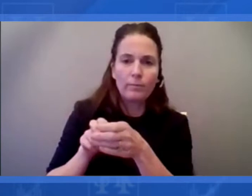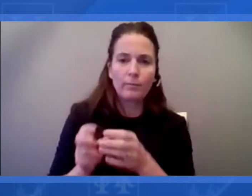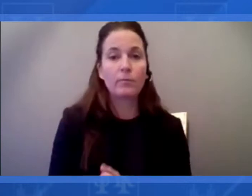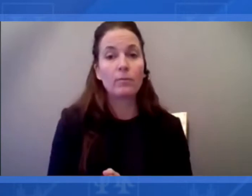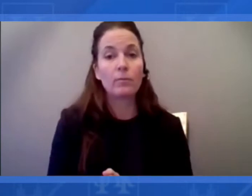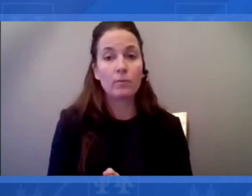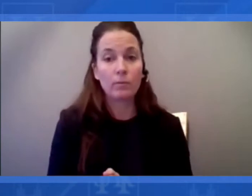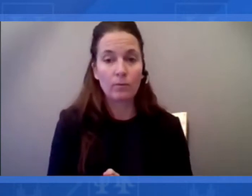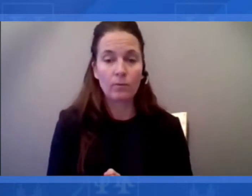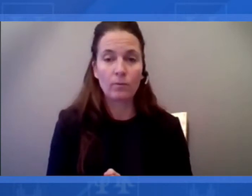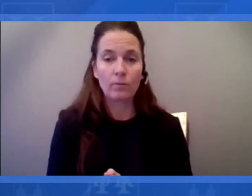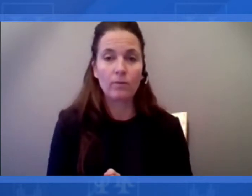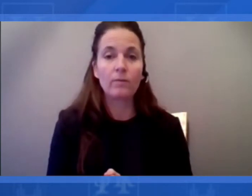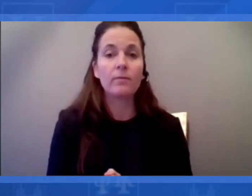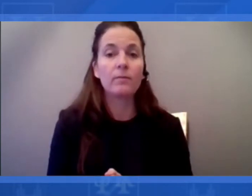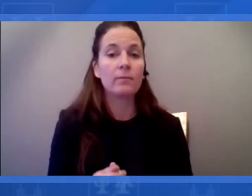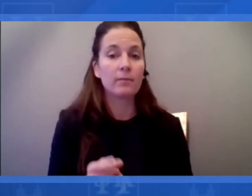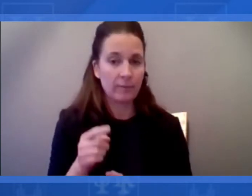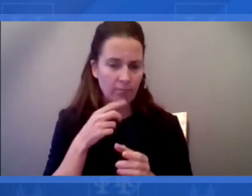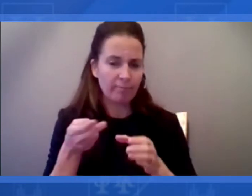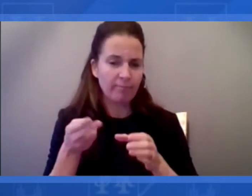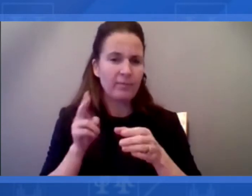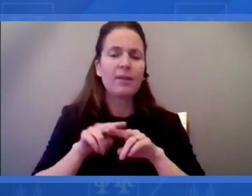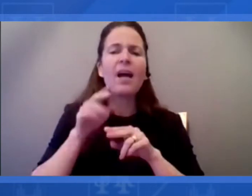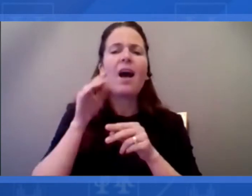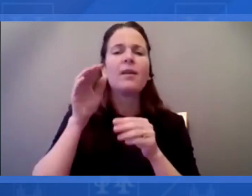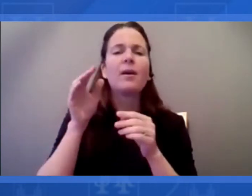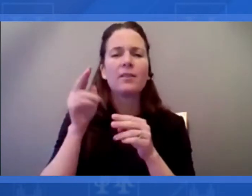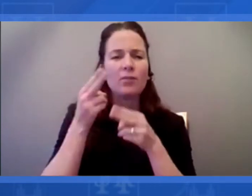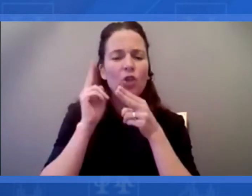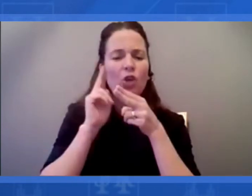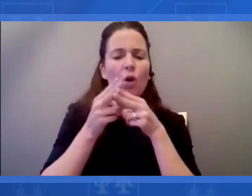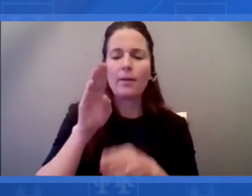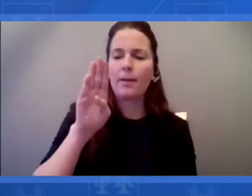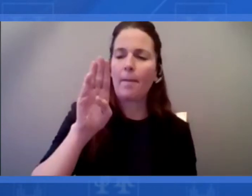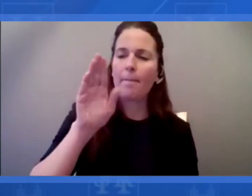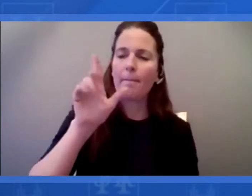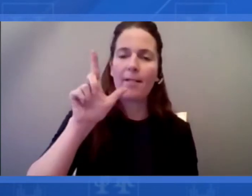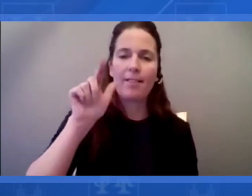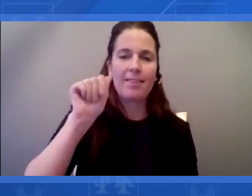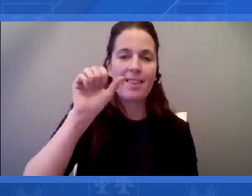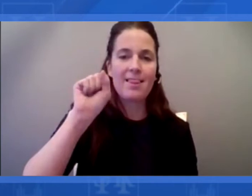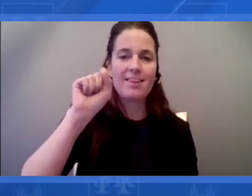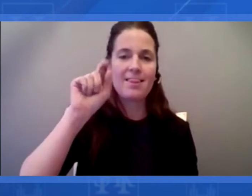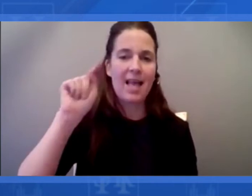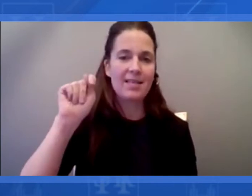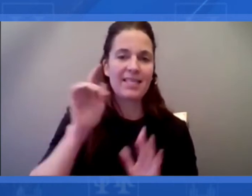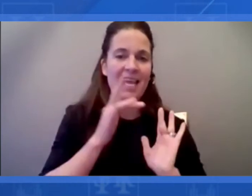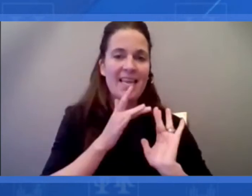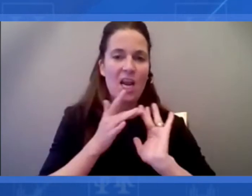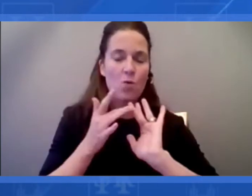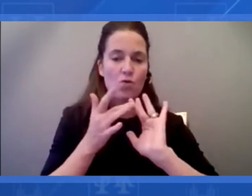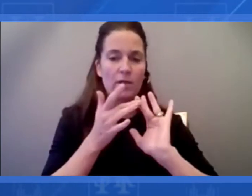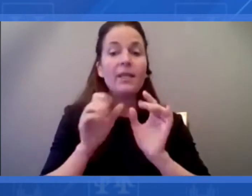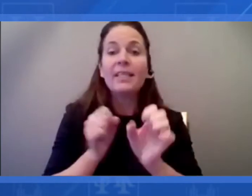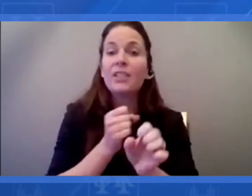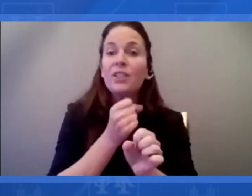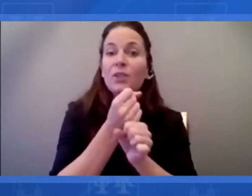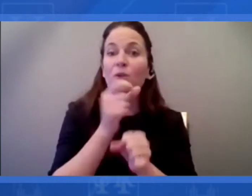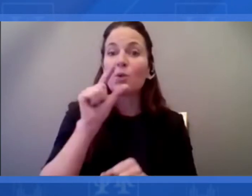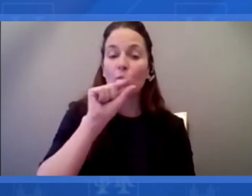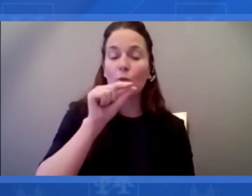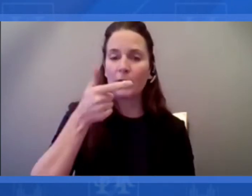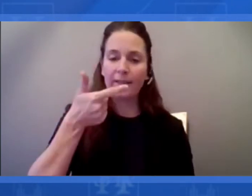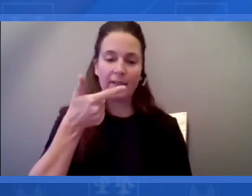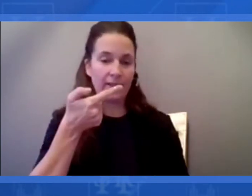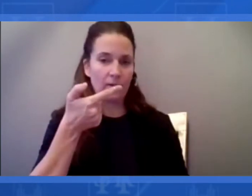commonly referred to as the BLAST network. In September of 2021, the city implemented